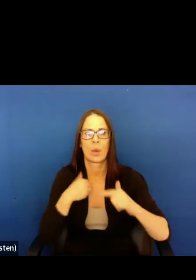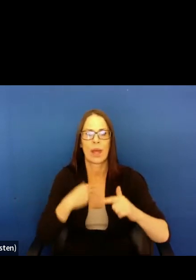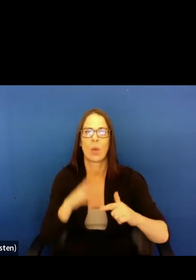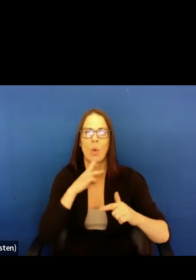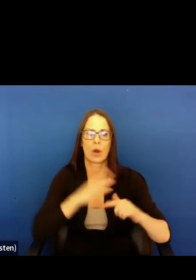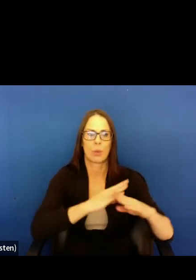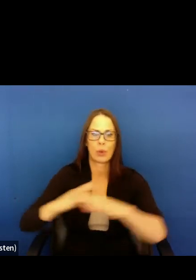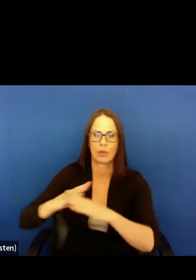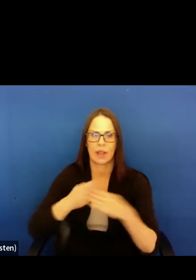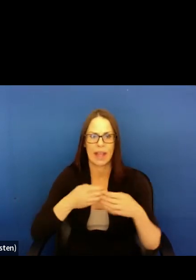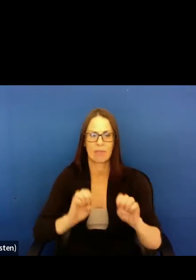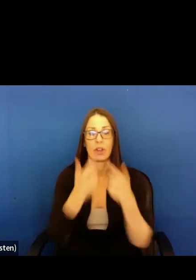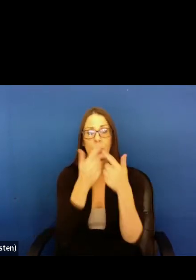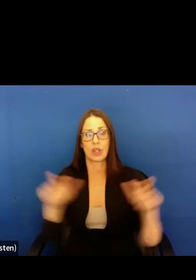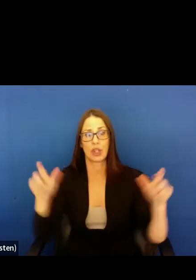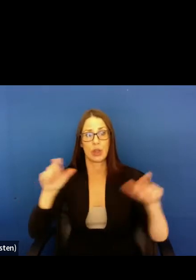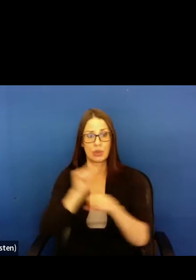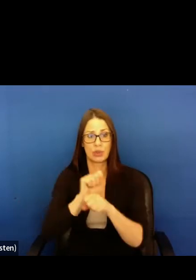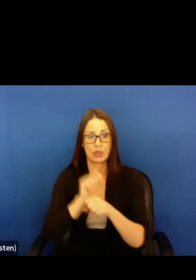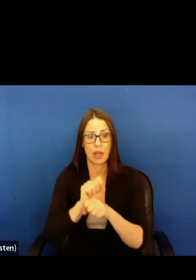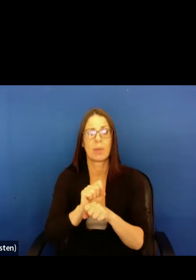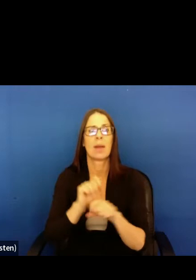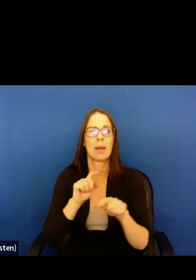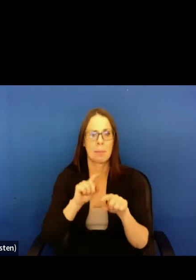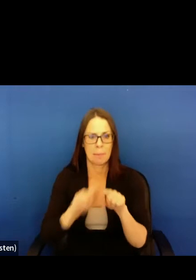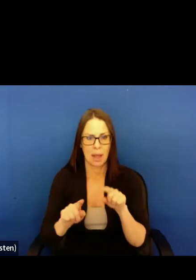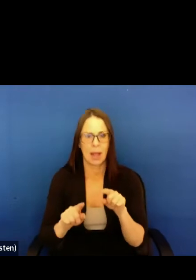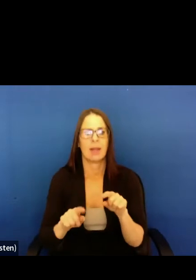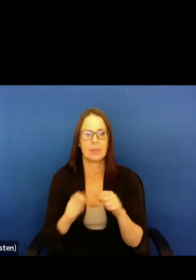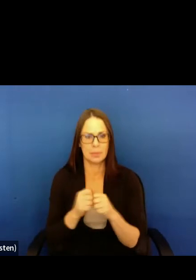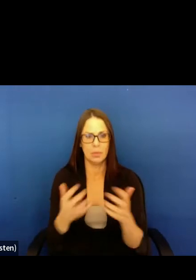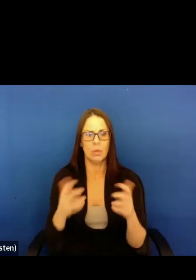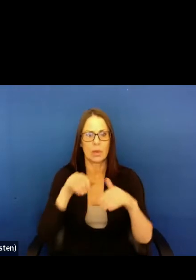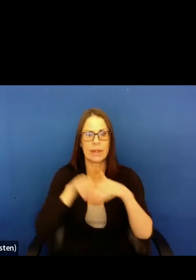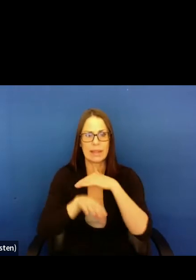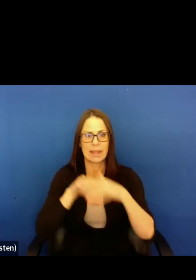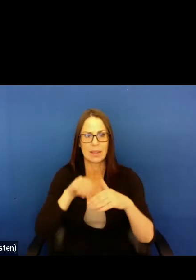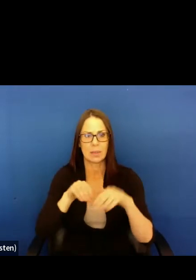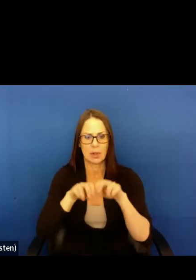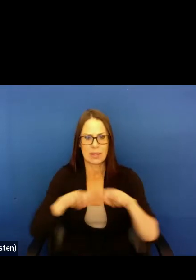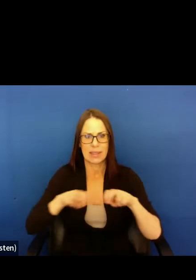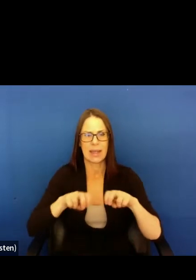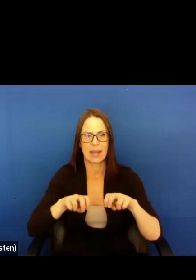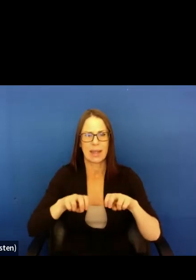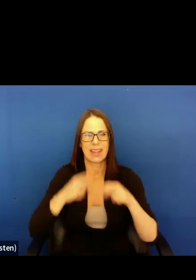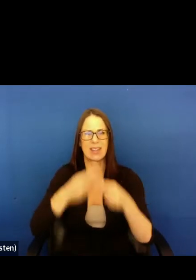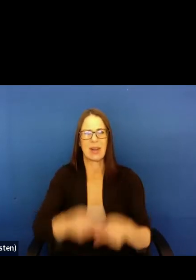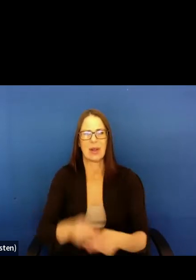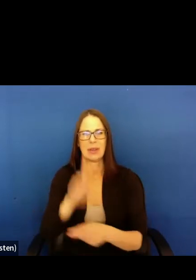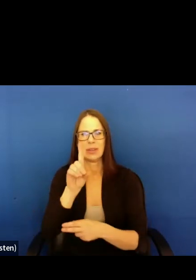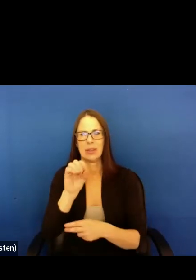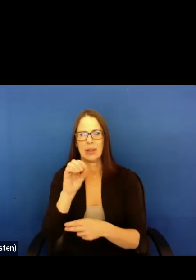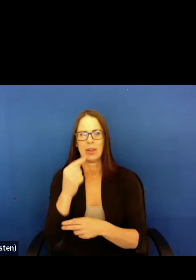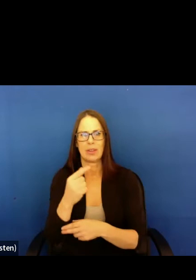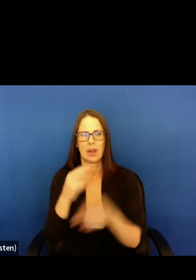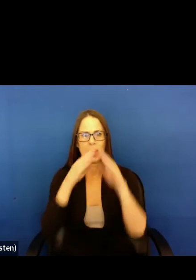job, but that allowed us to distribute accessible seating throughout, including, I think it's known as the doghouse, where, you know, all the students go up